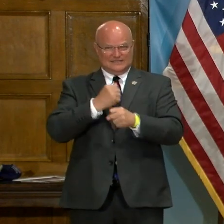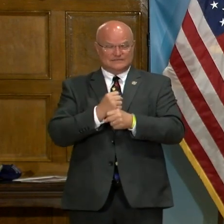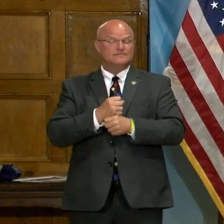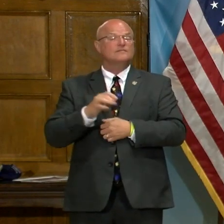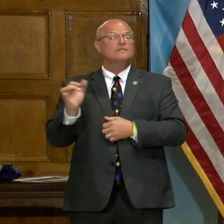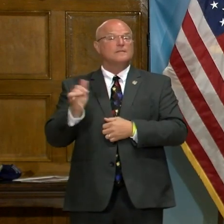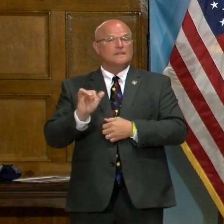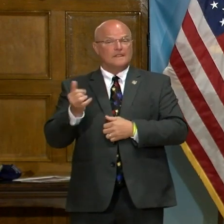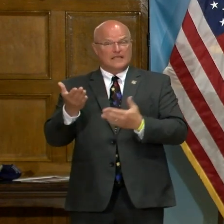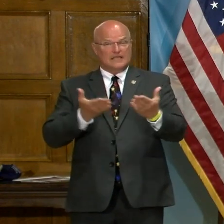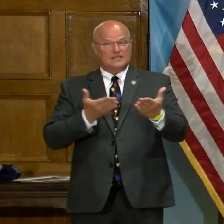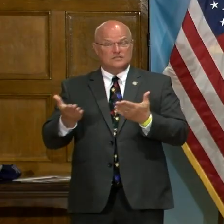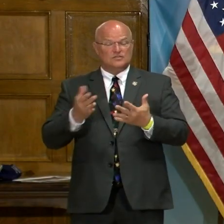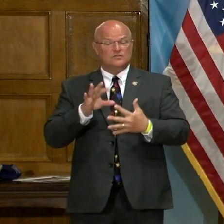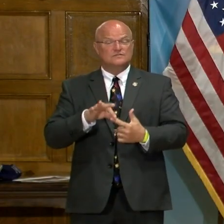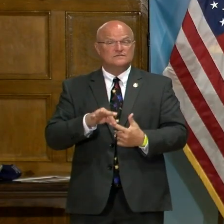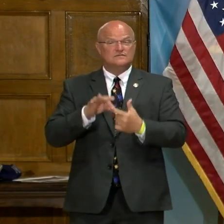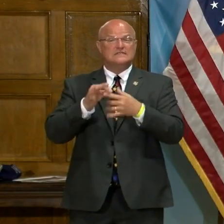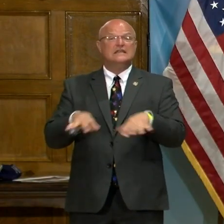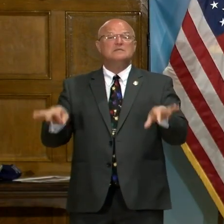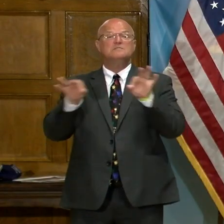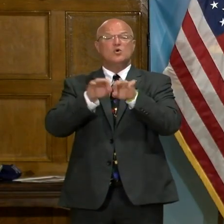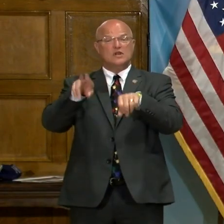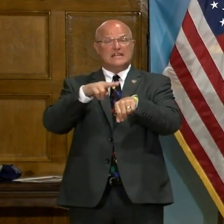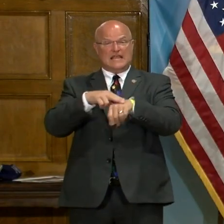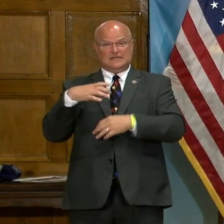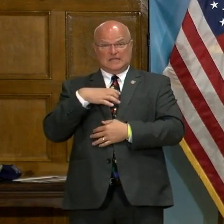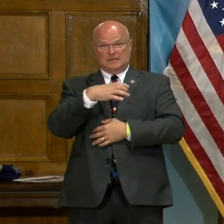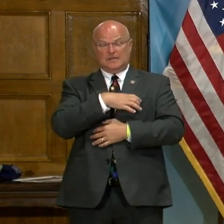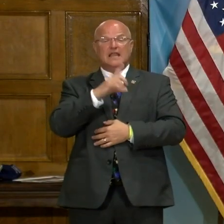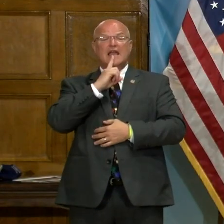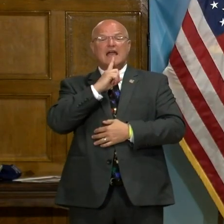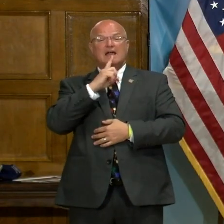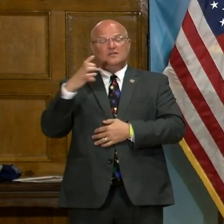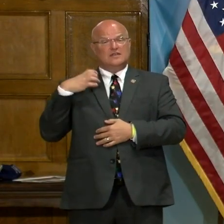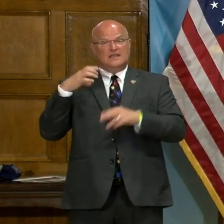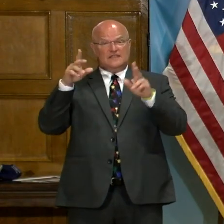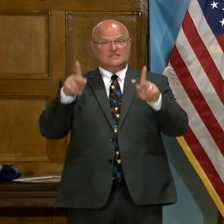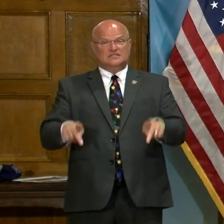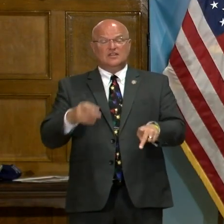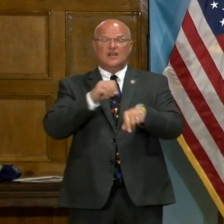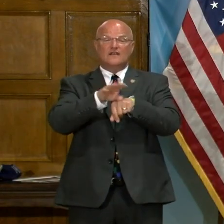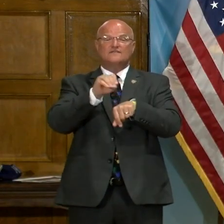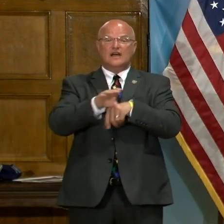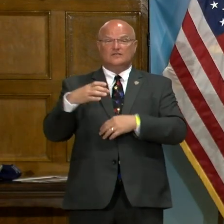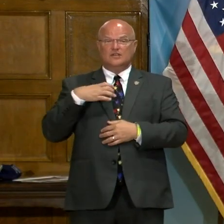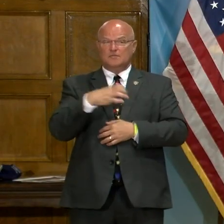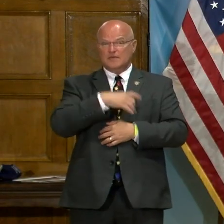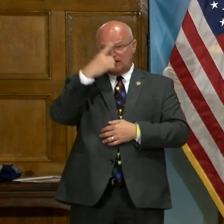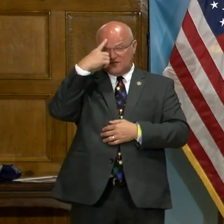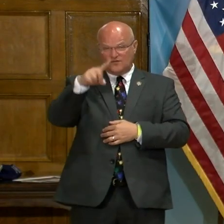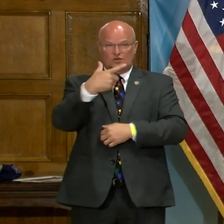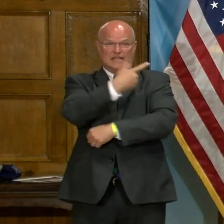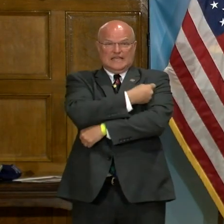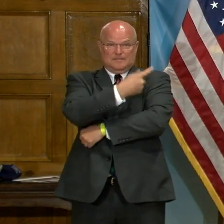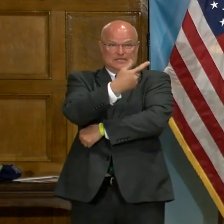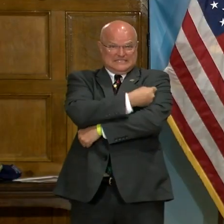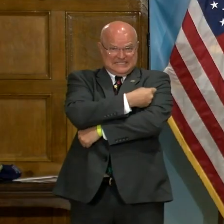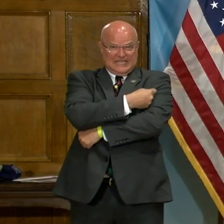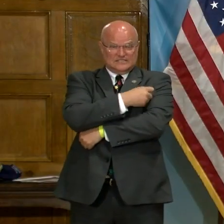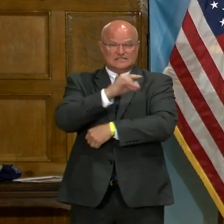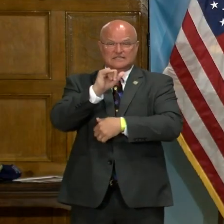And also, he serves on a very important national committee, actually the chair of the Advisory Committee on